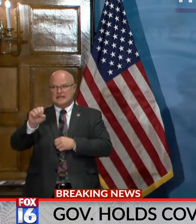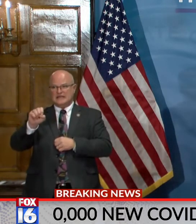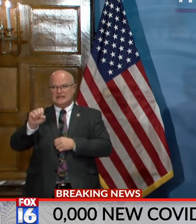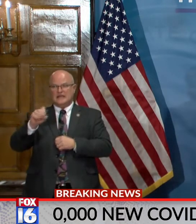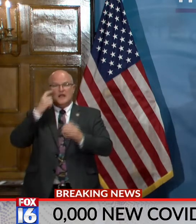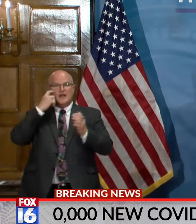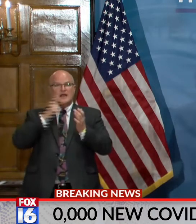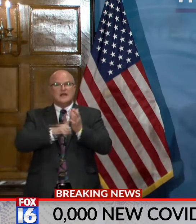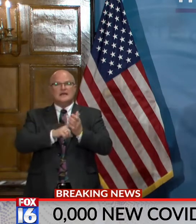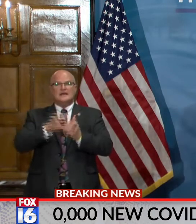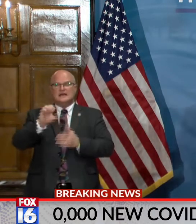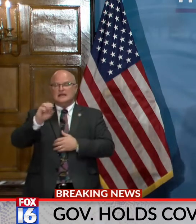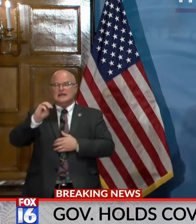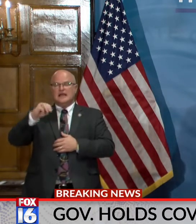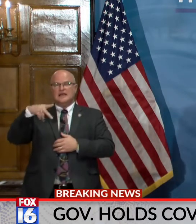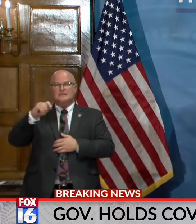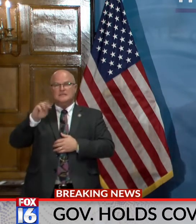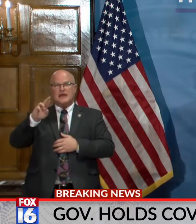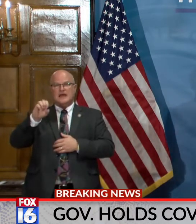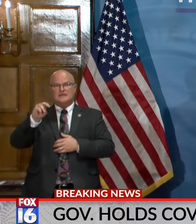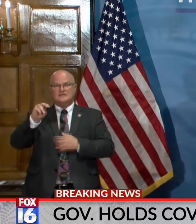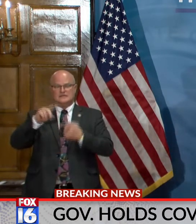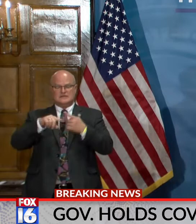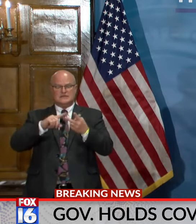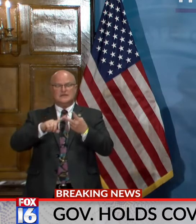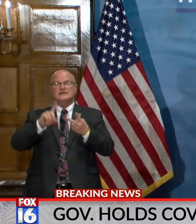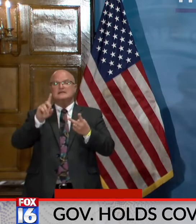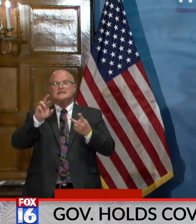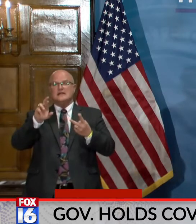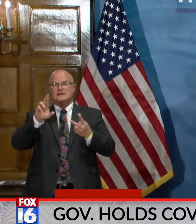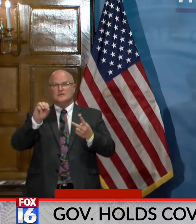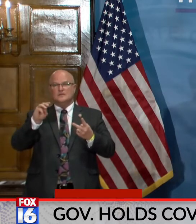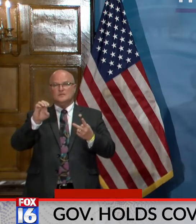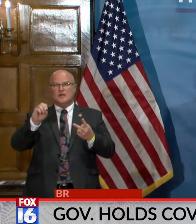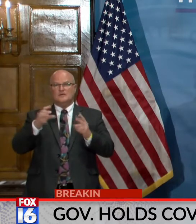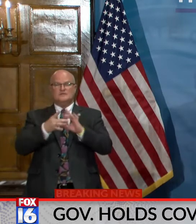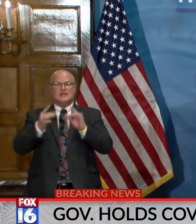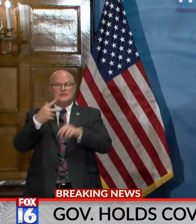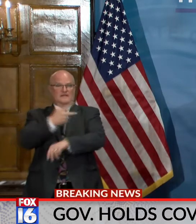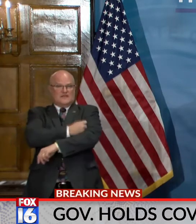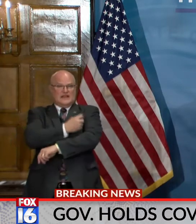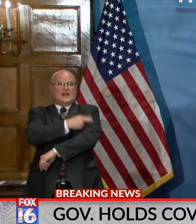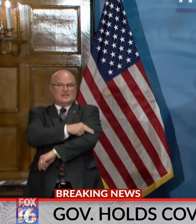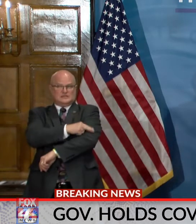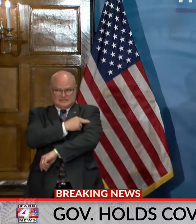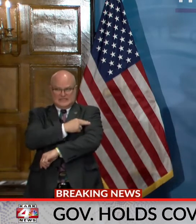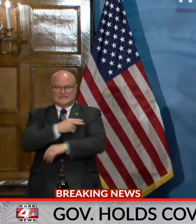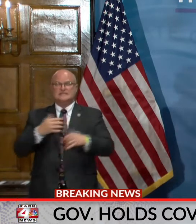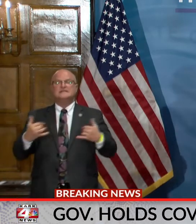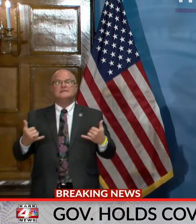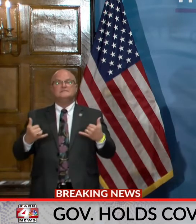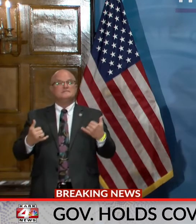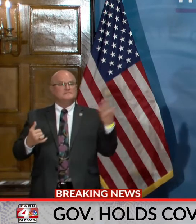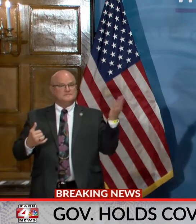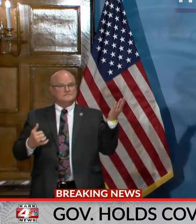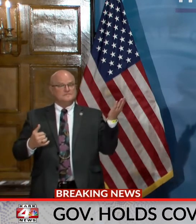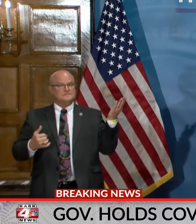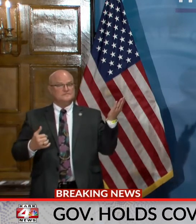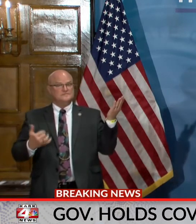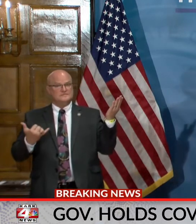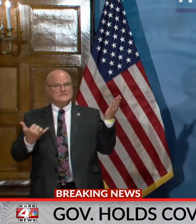recognize Dr. Patterson and Dr. Romero to talk about vaccinations and hospitalizations. As you can see